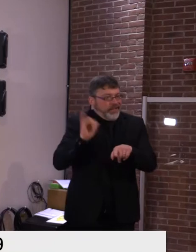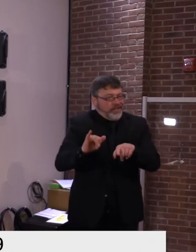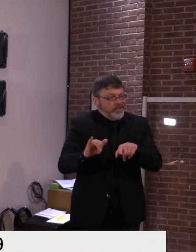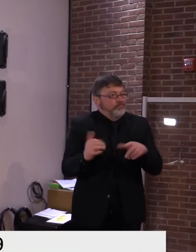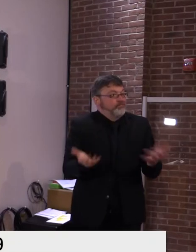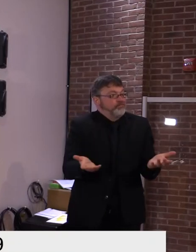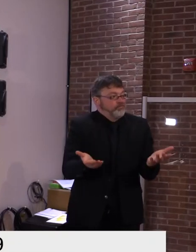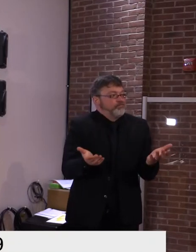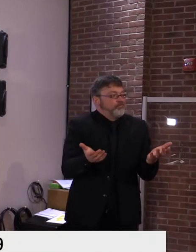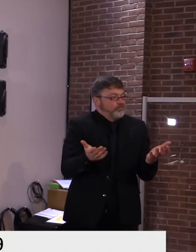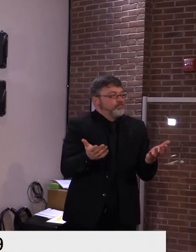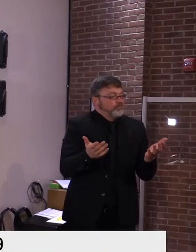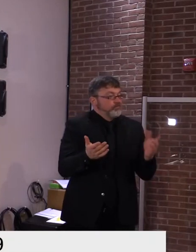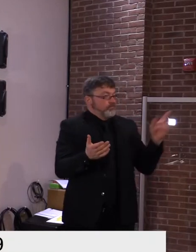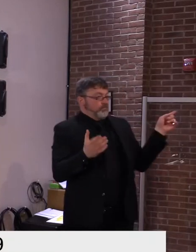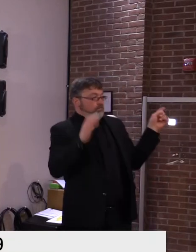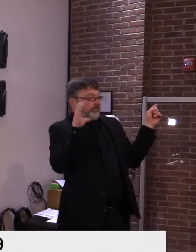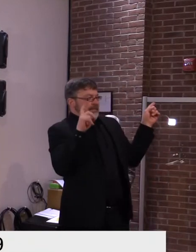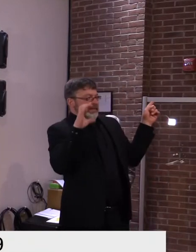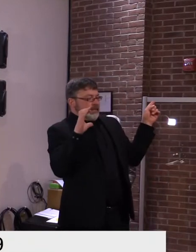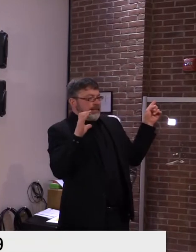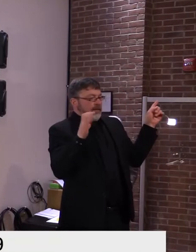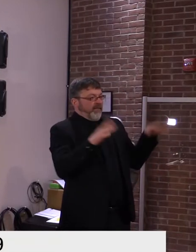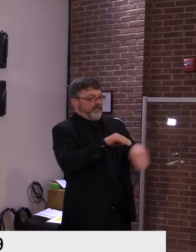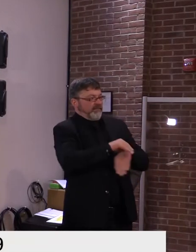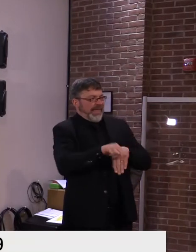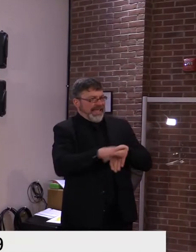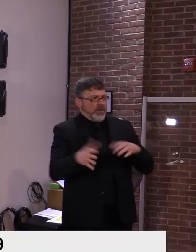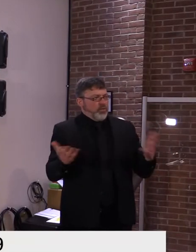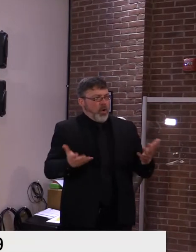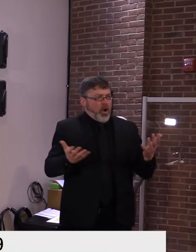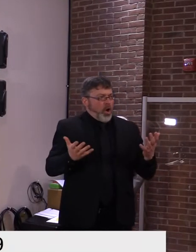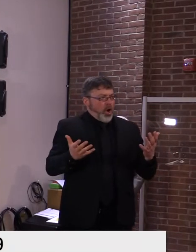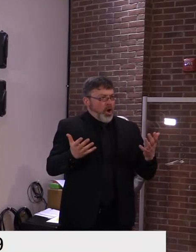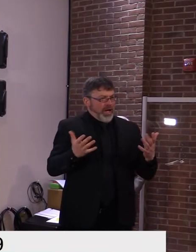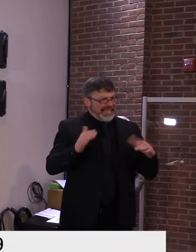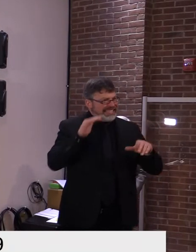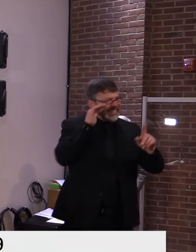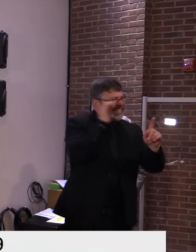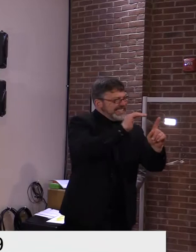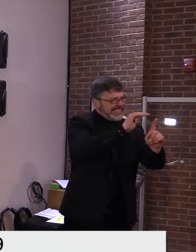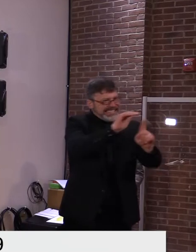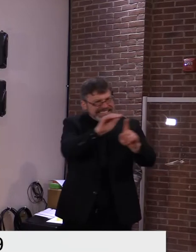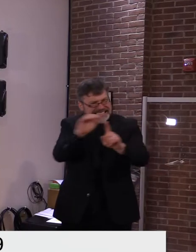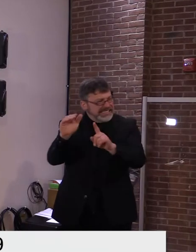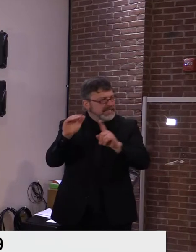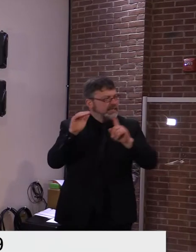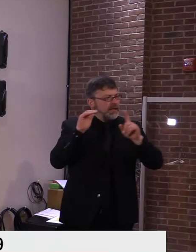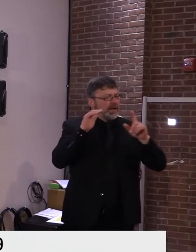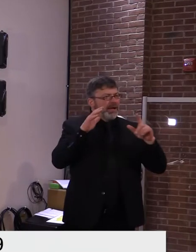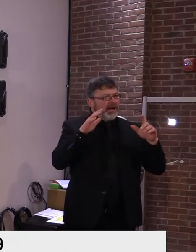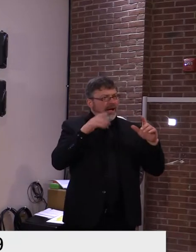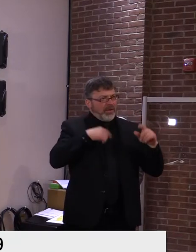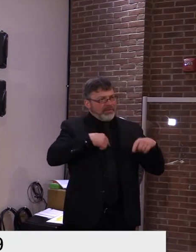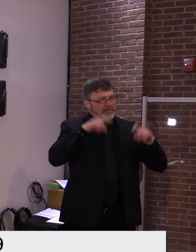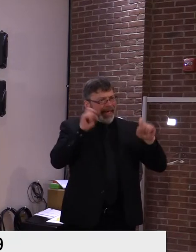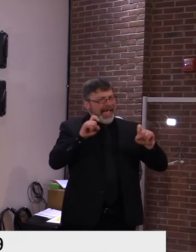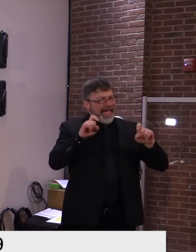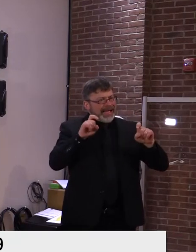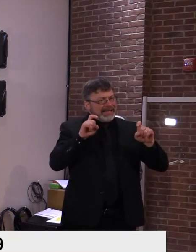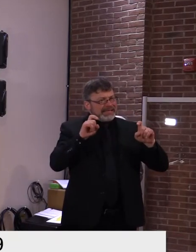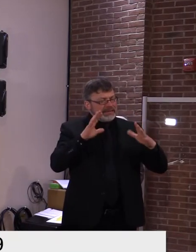preached caution and a gradual and very deliberate pace of